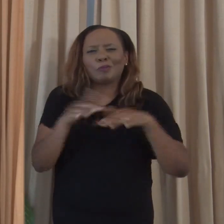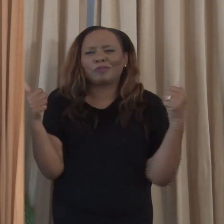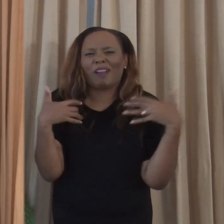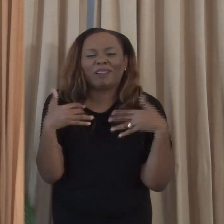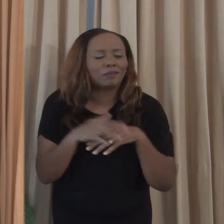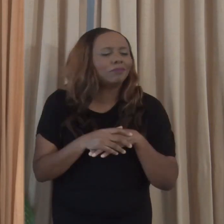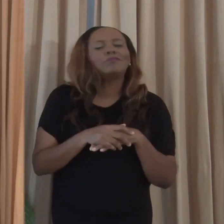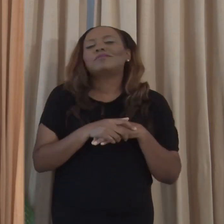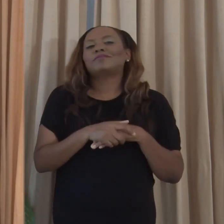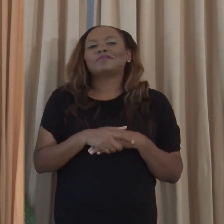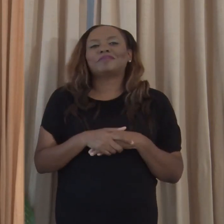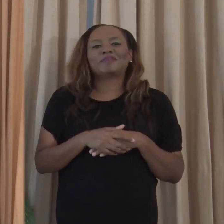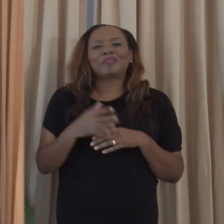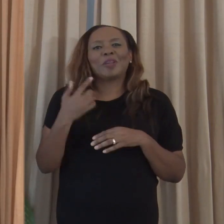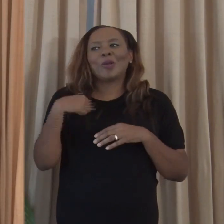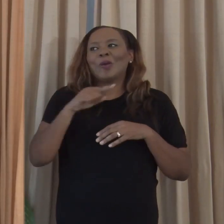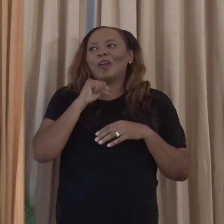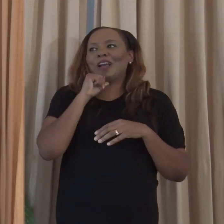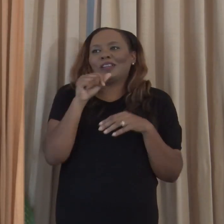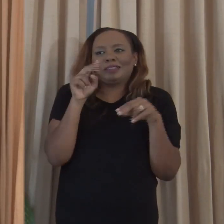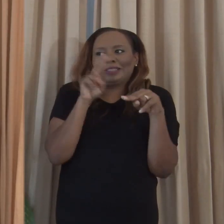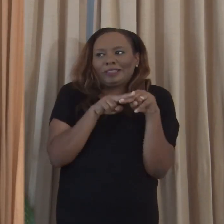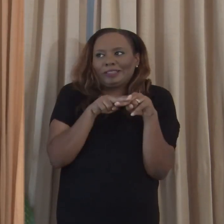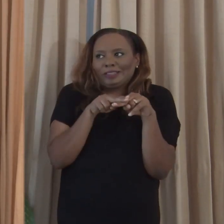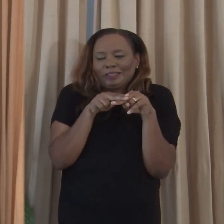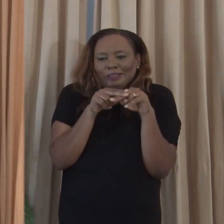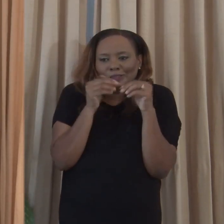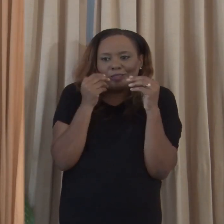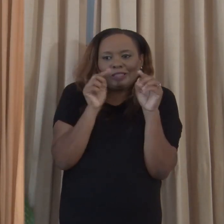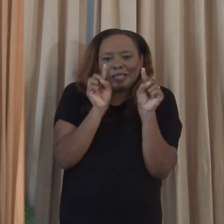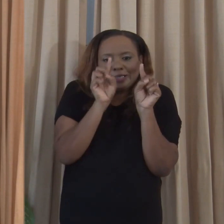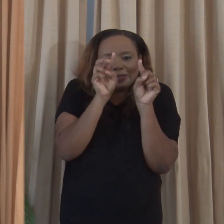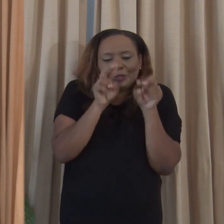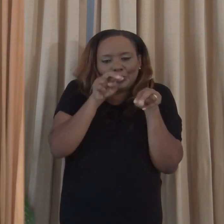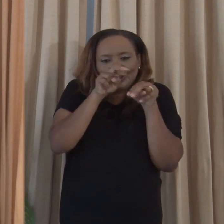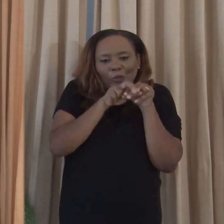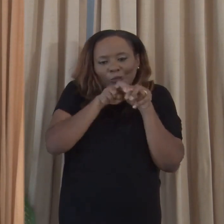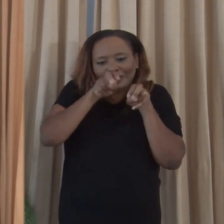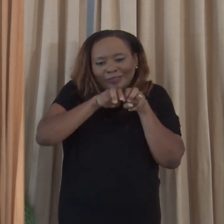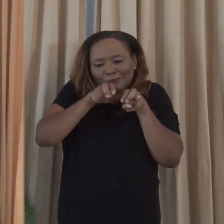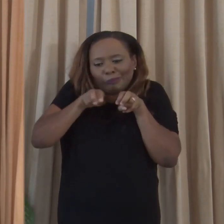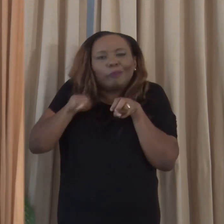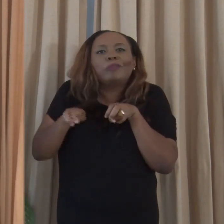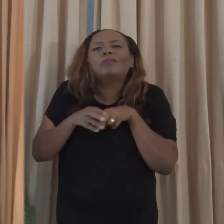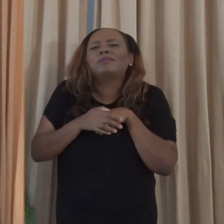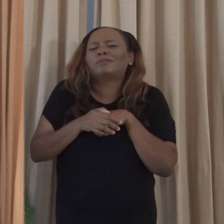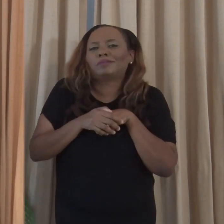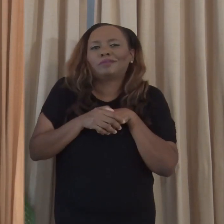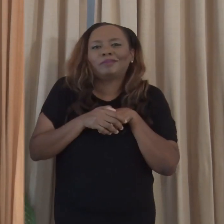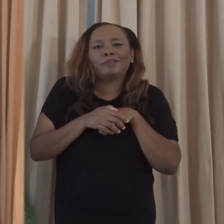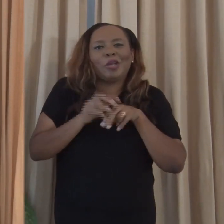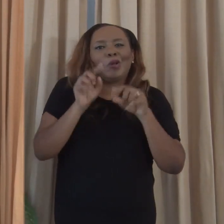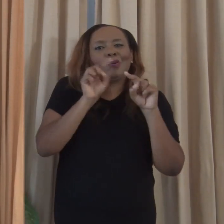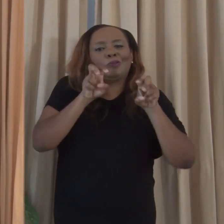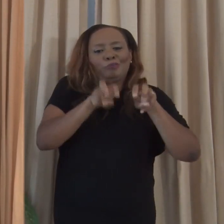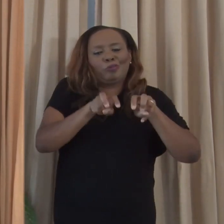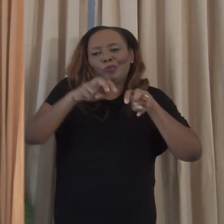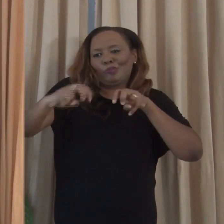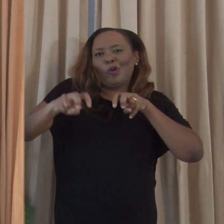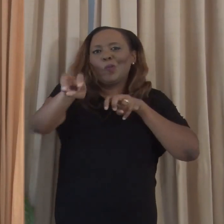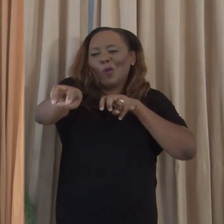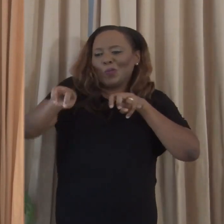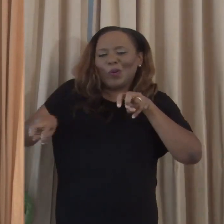big room, and you're apart from each other. But the reality is that, you know, I think that we can do this sensibly, and an element of